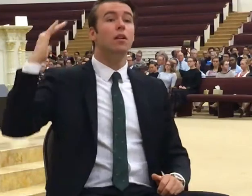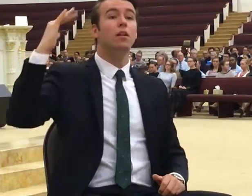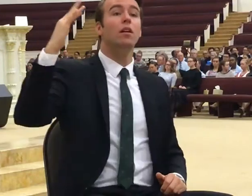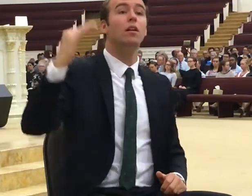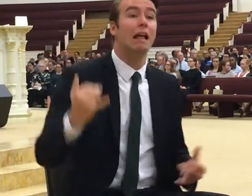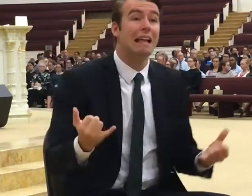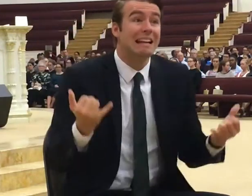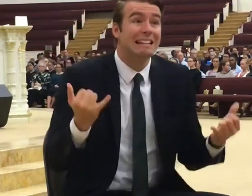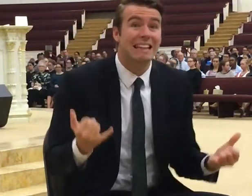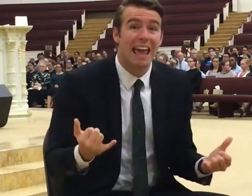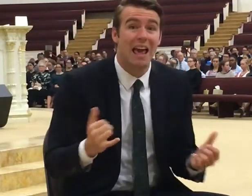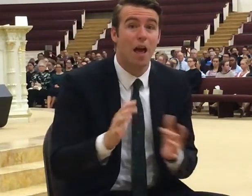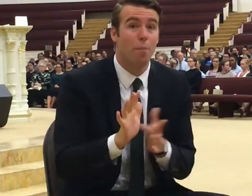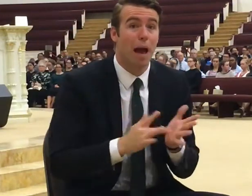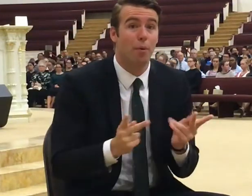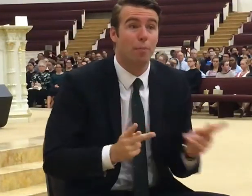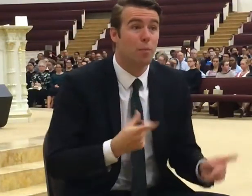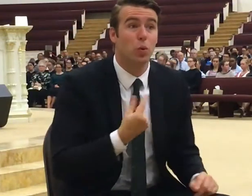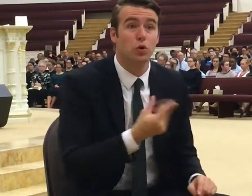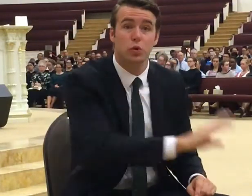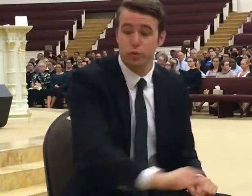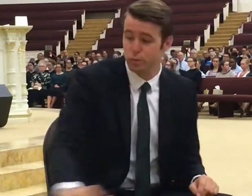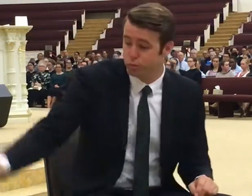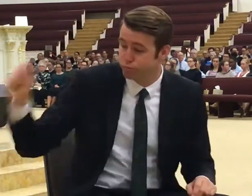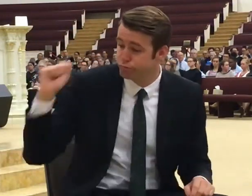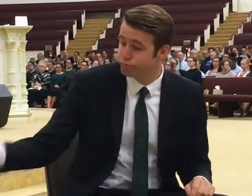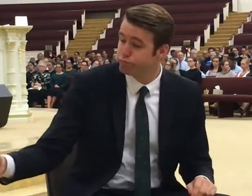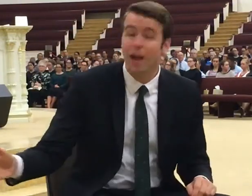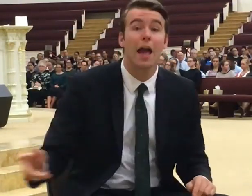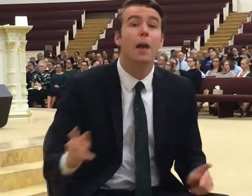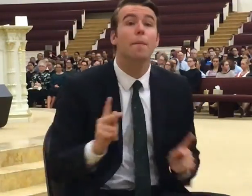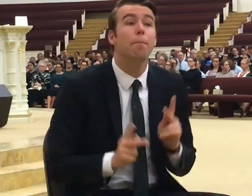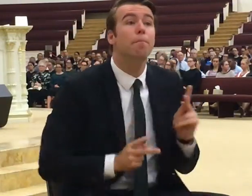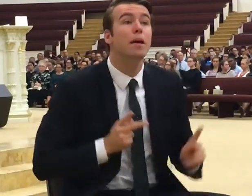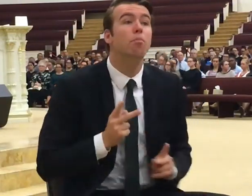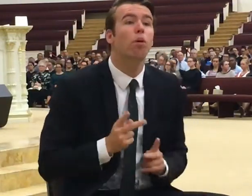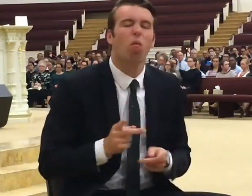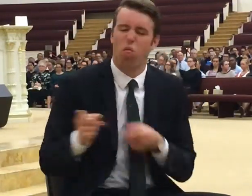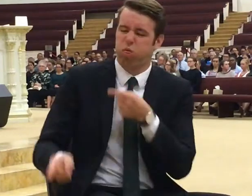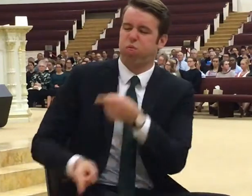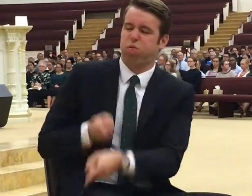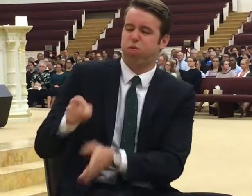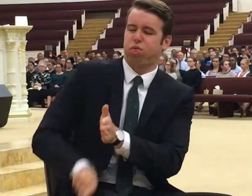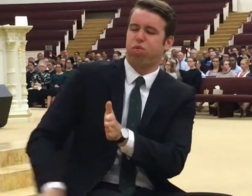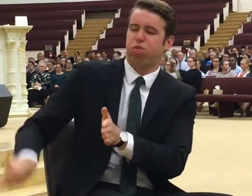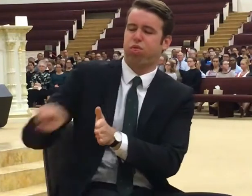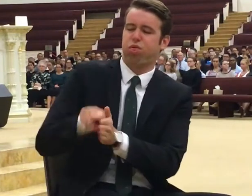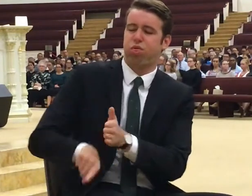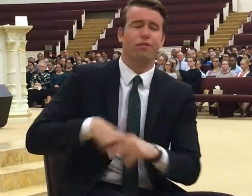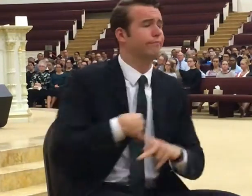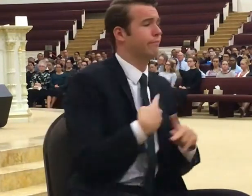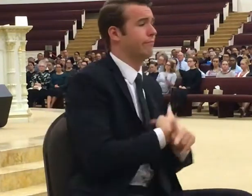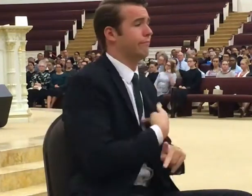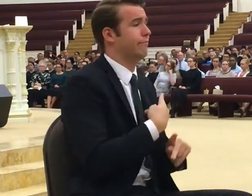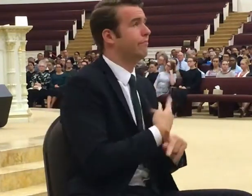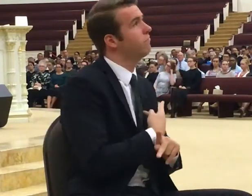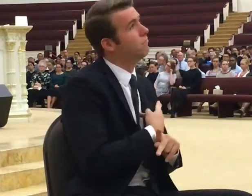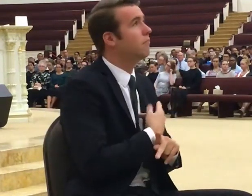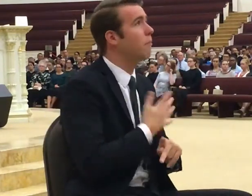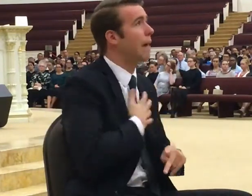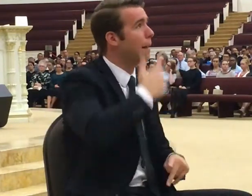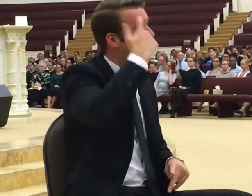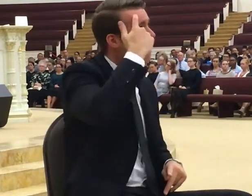minor importance and is now subject to the scrutiny of reason. In fact, it is looked at through